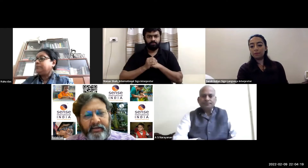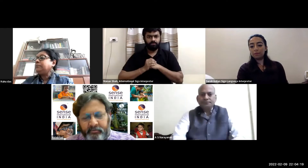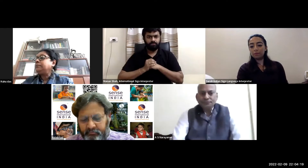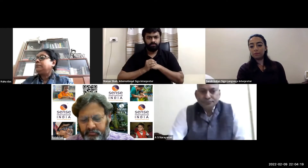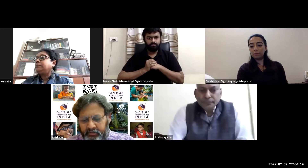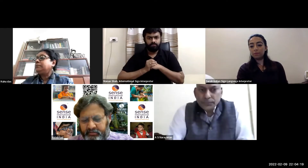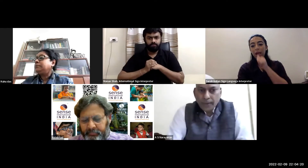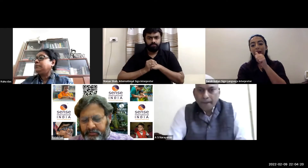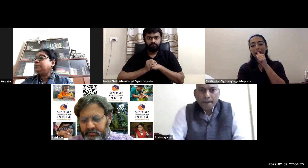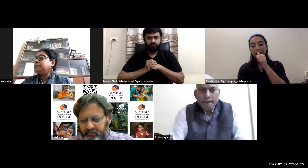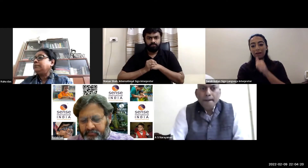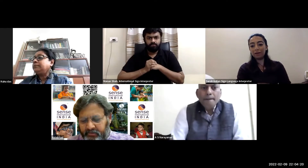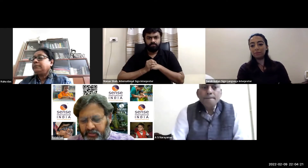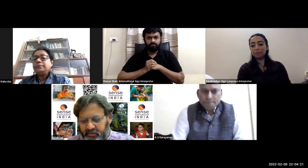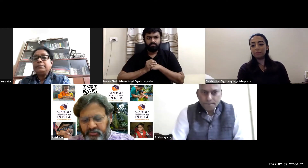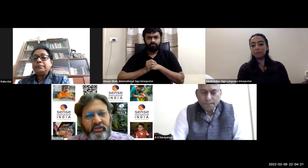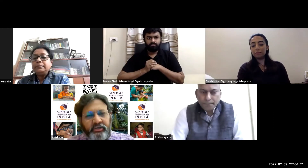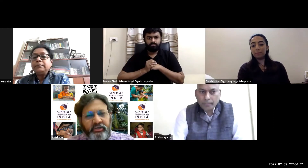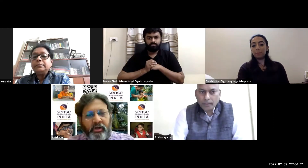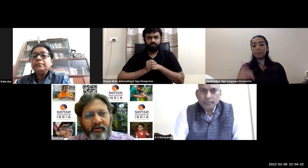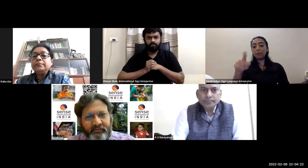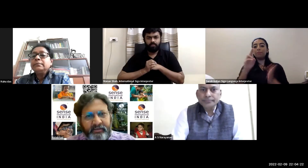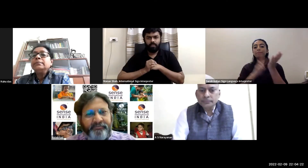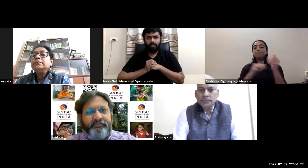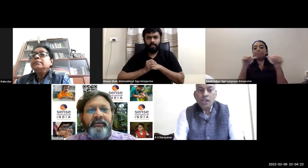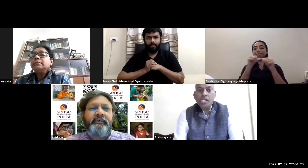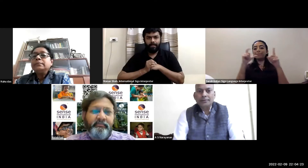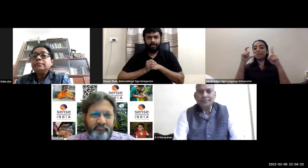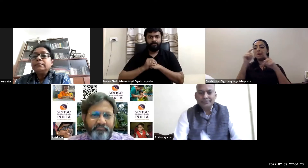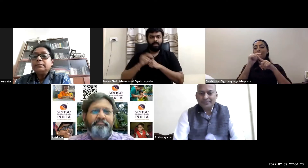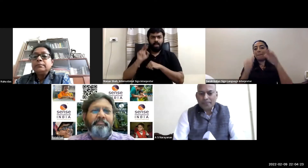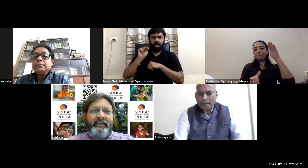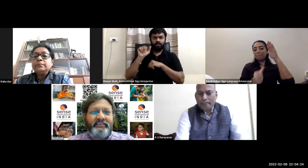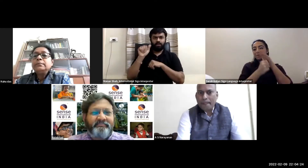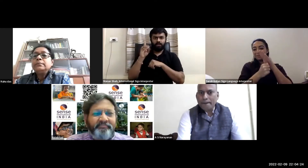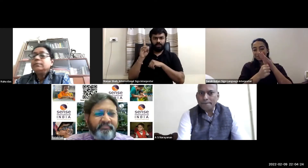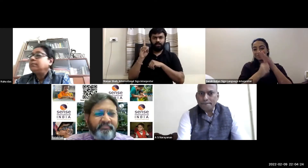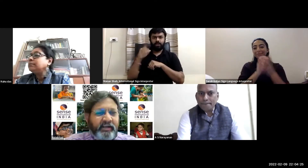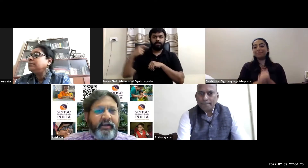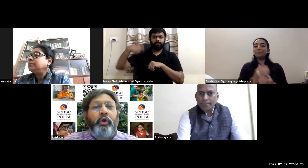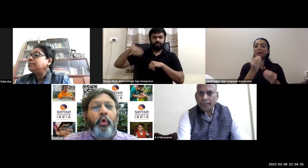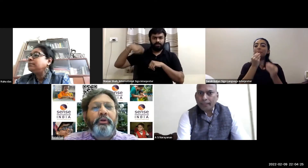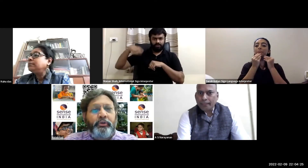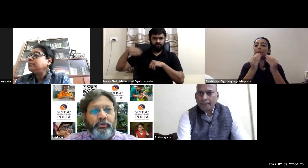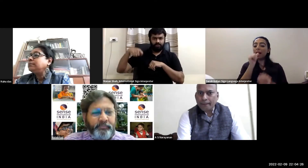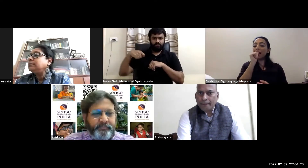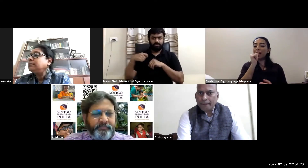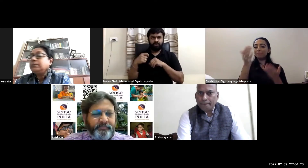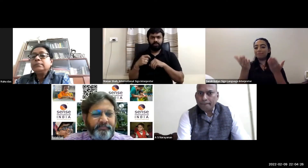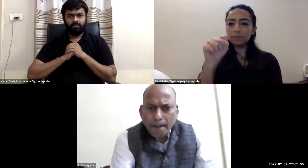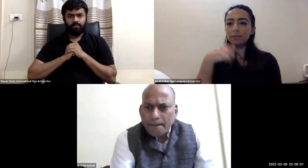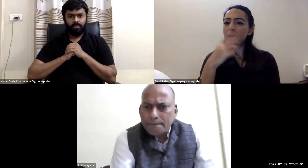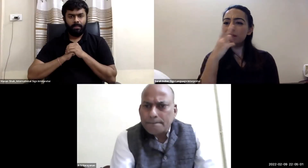A.S. Narayanan. He is the president of National Association of the Deaf. Please, Narayanan, over to